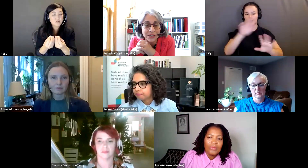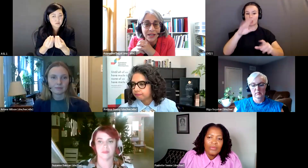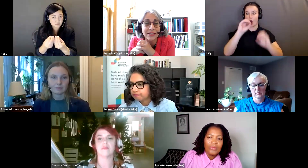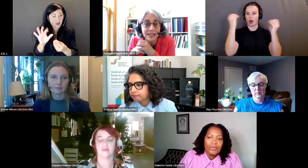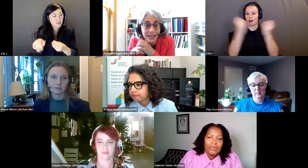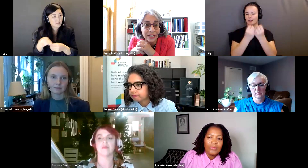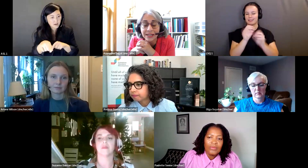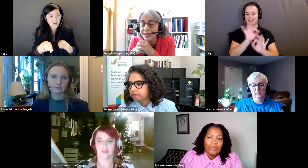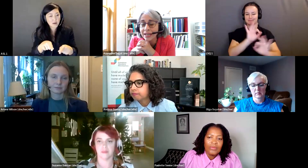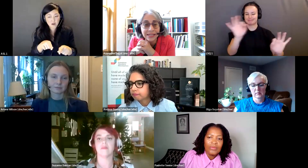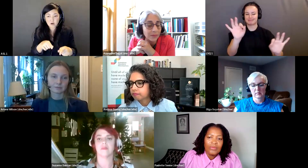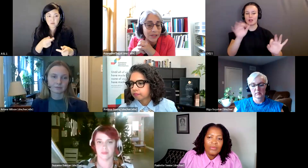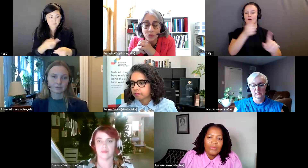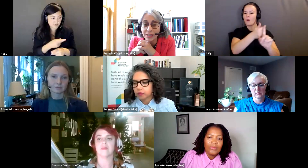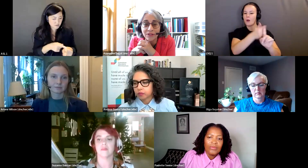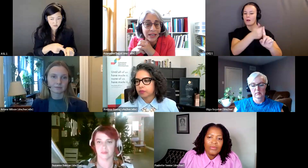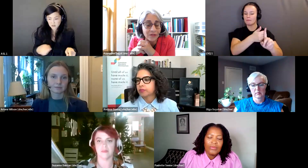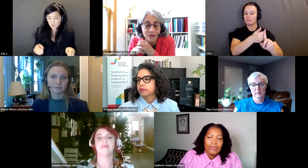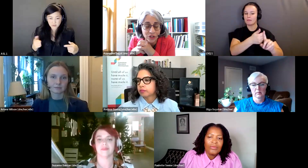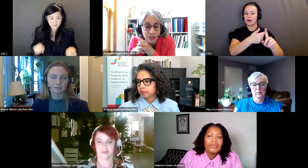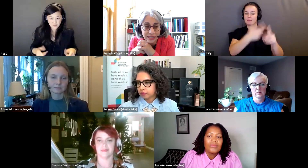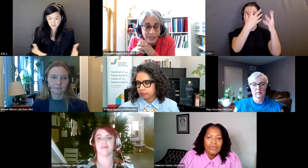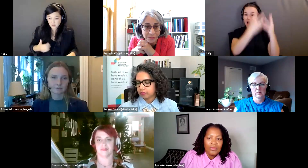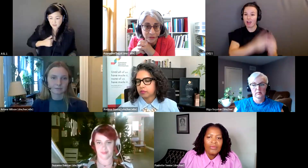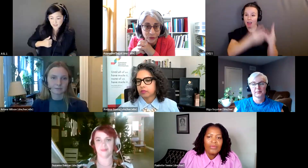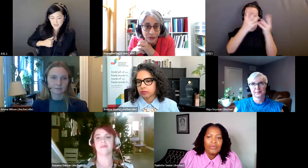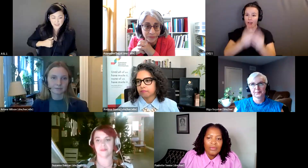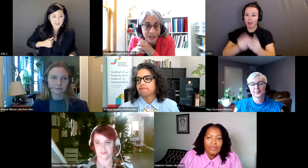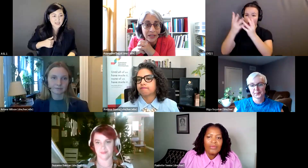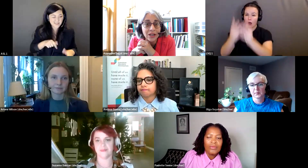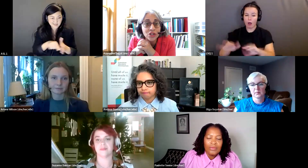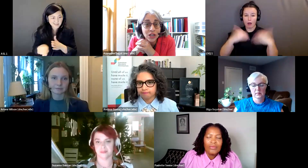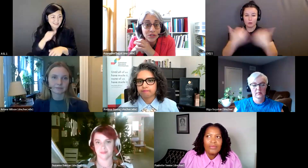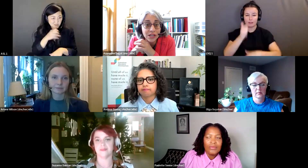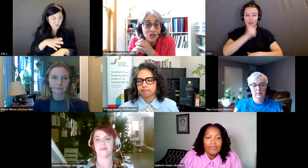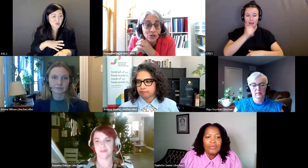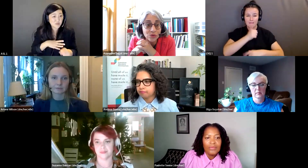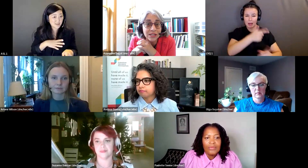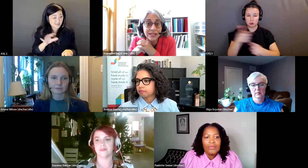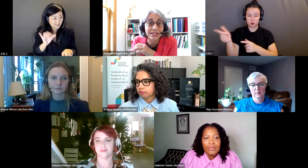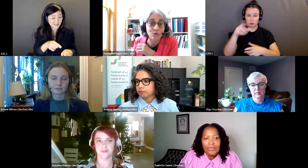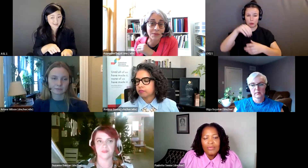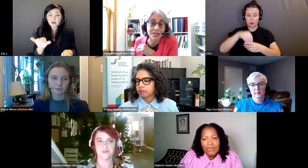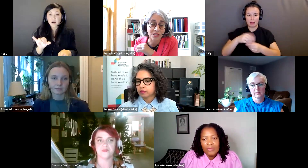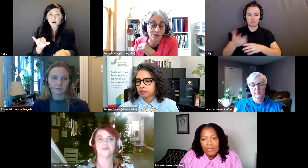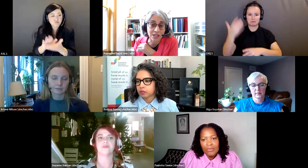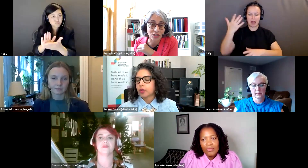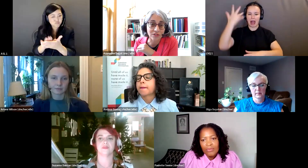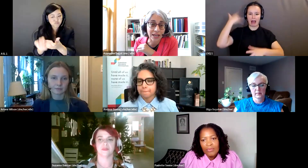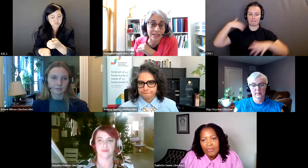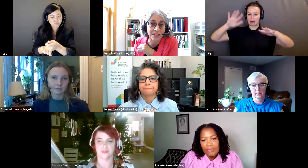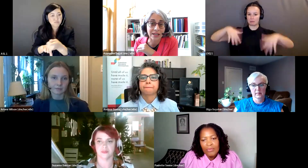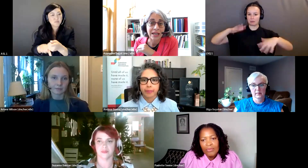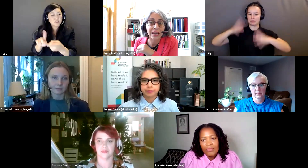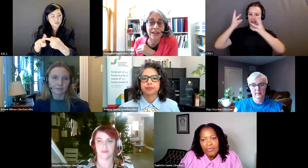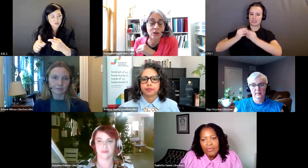count femicide in Canada, something we have never officially done before. Shout out too to the Native Women's Association